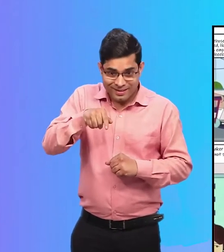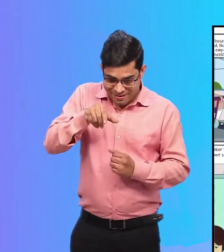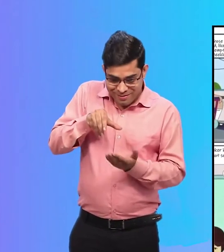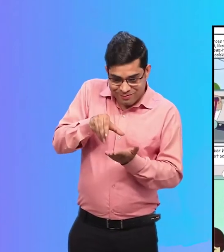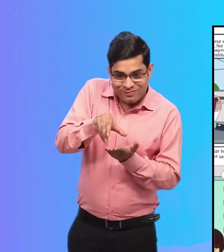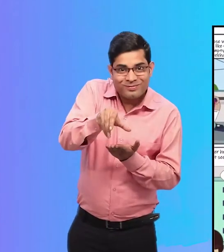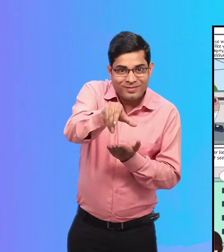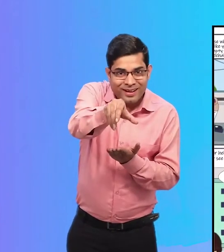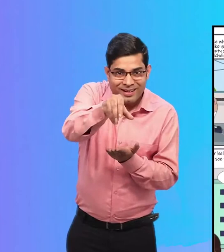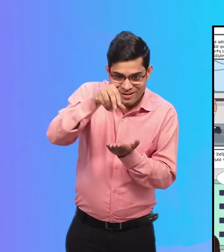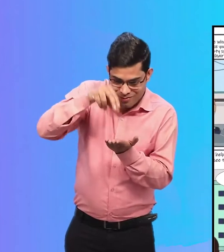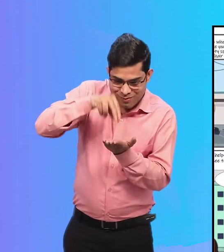called tactile tiles.